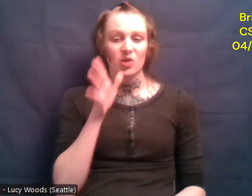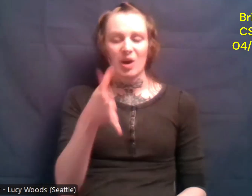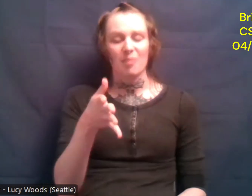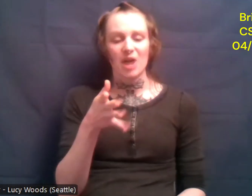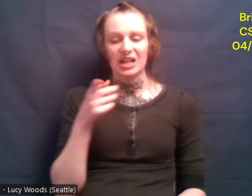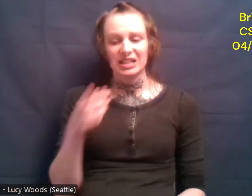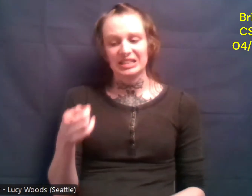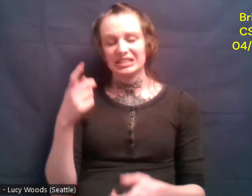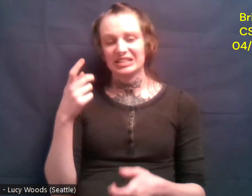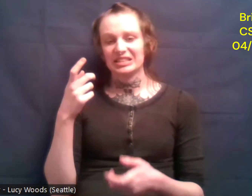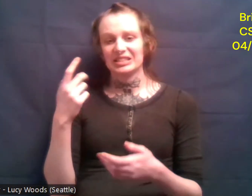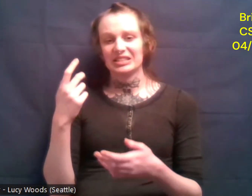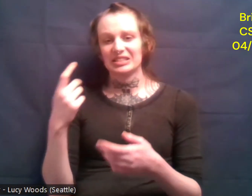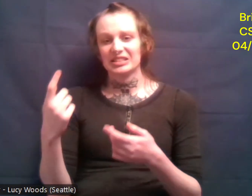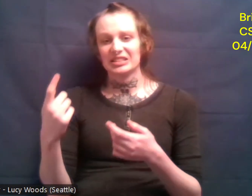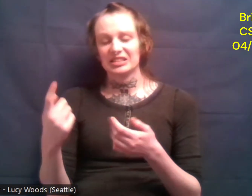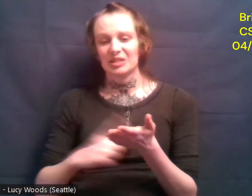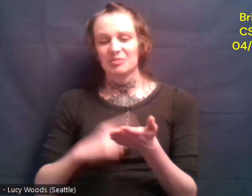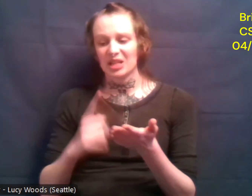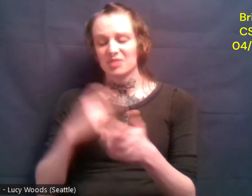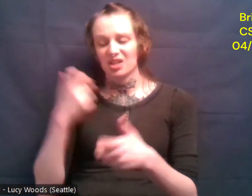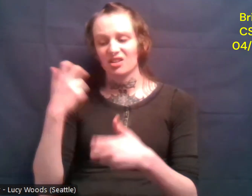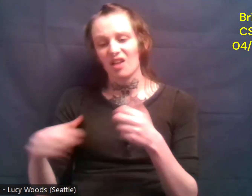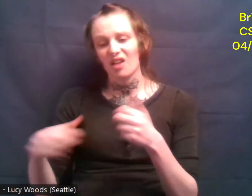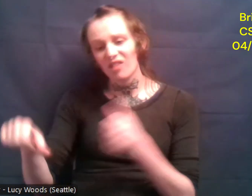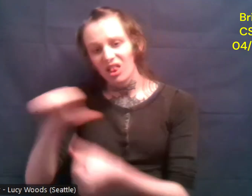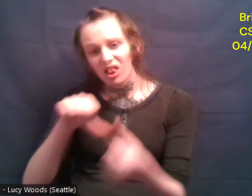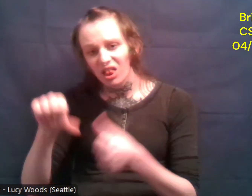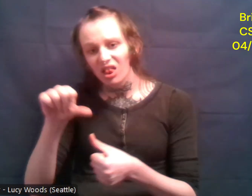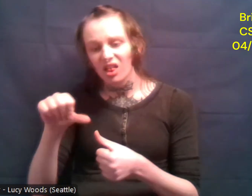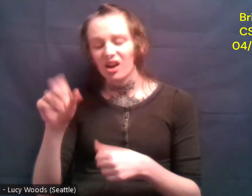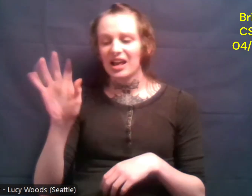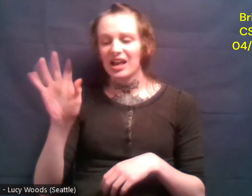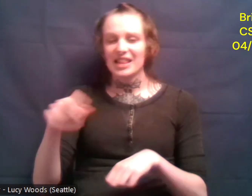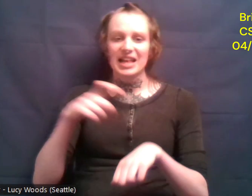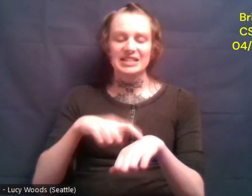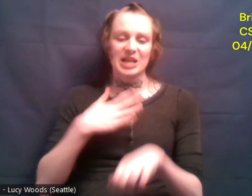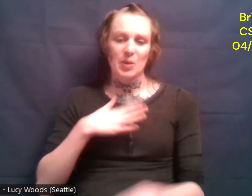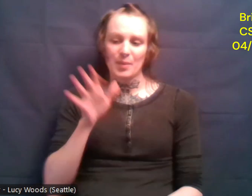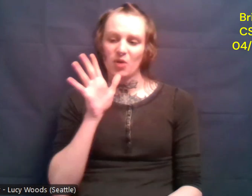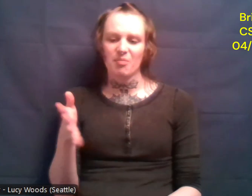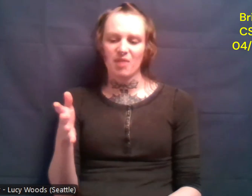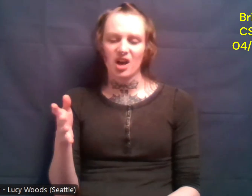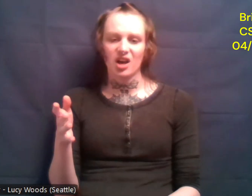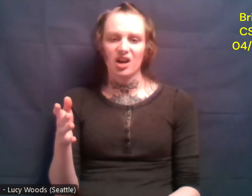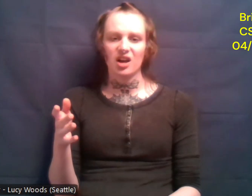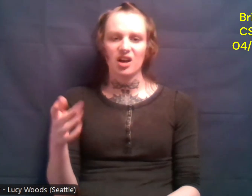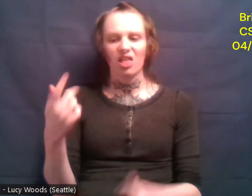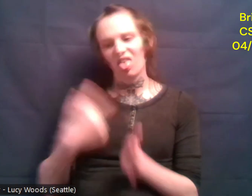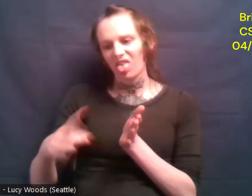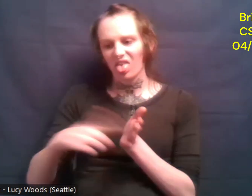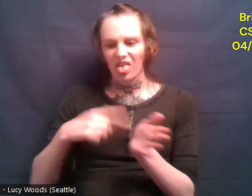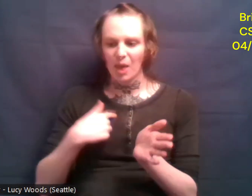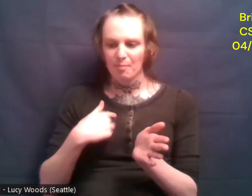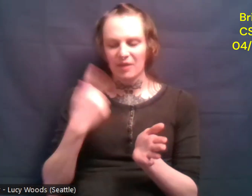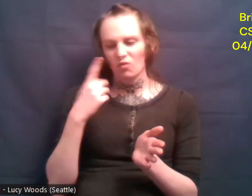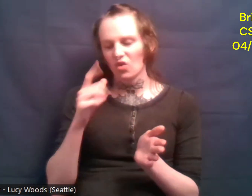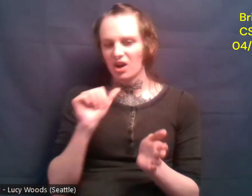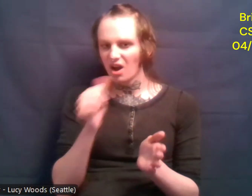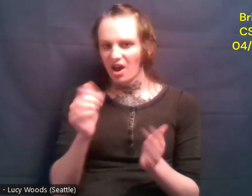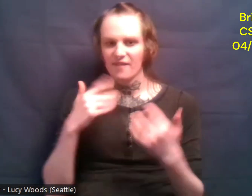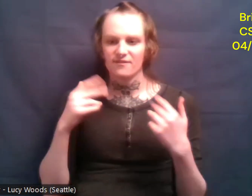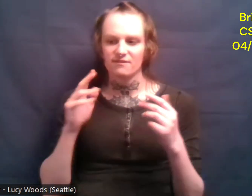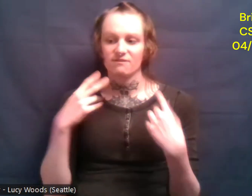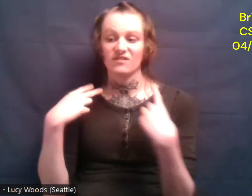And I think she was giving me crap about not seeing her. And I'm like, I don't want to see you if you're giving me crap about not seeing you.